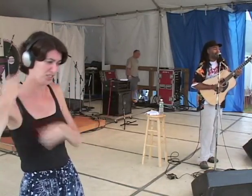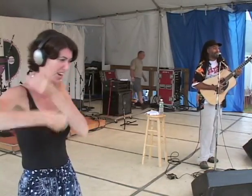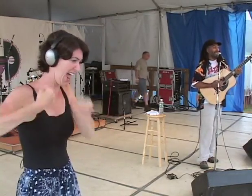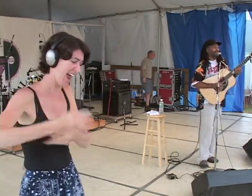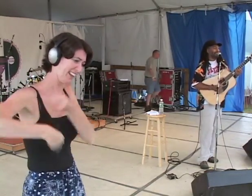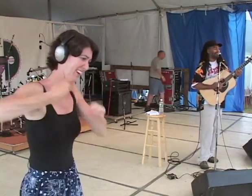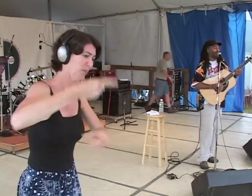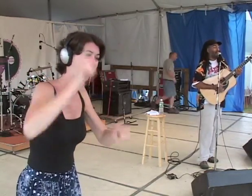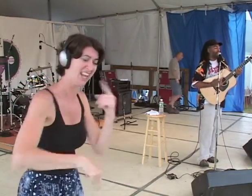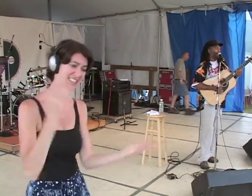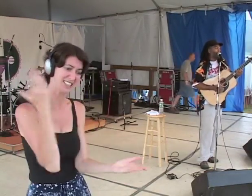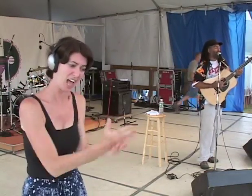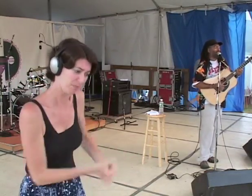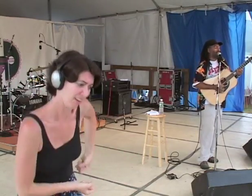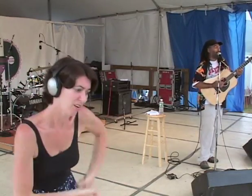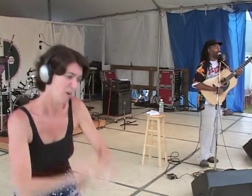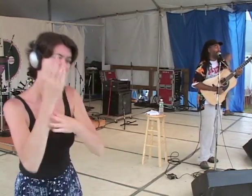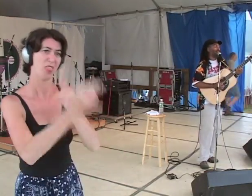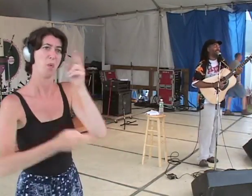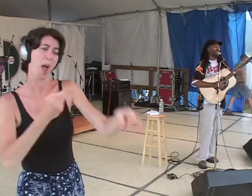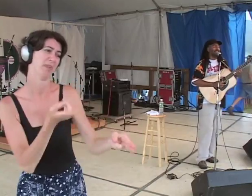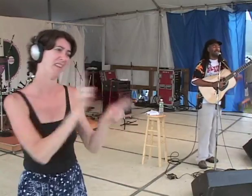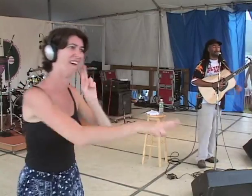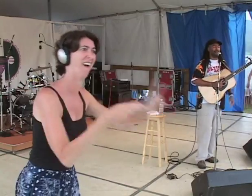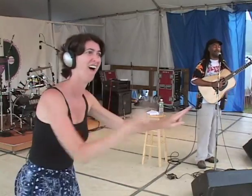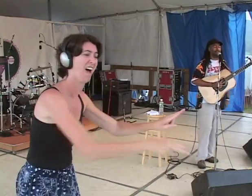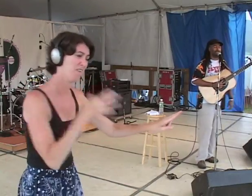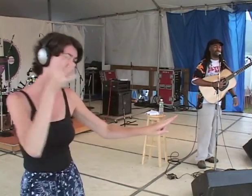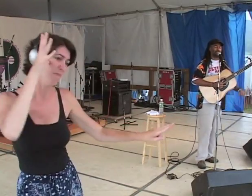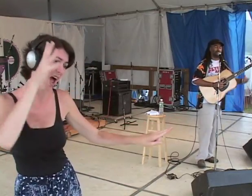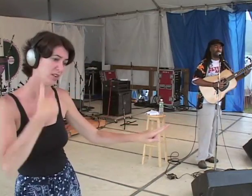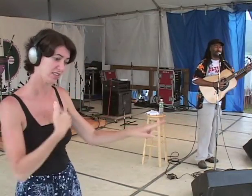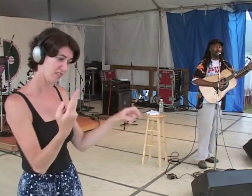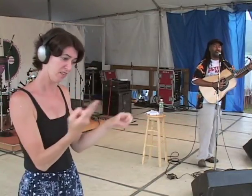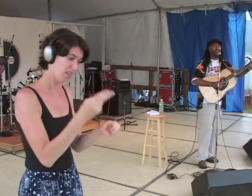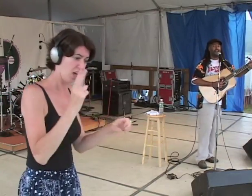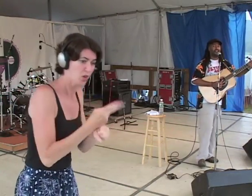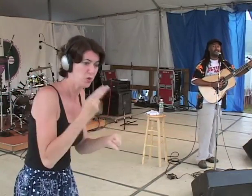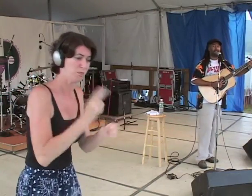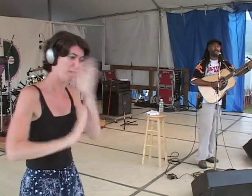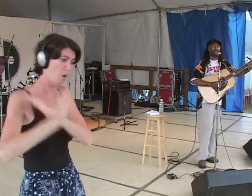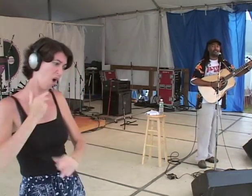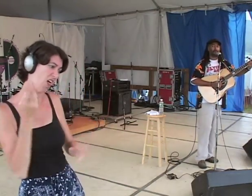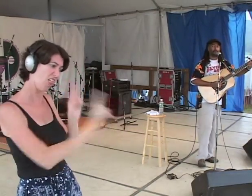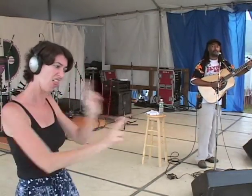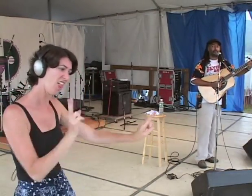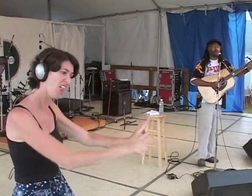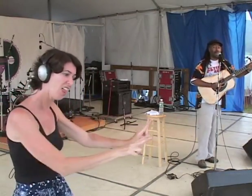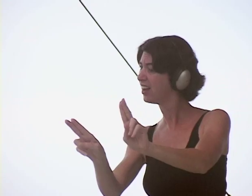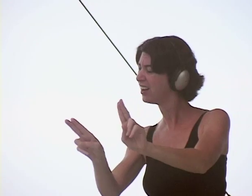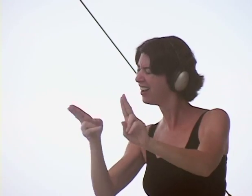that we can't discard the weapons our parents and their parents used before?